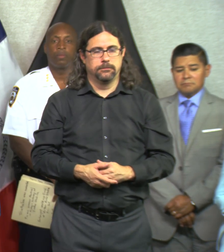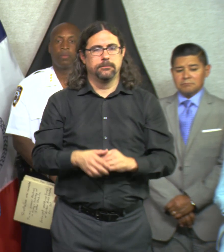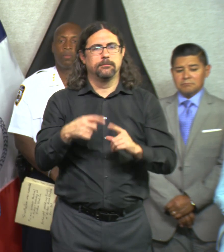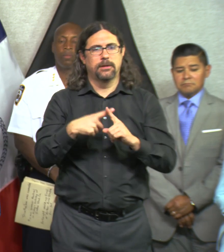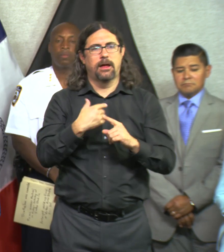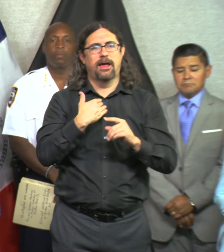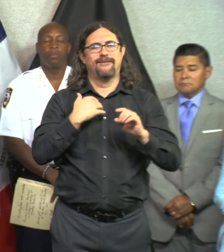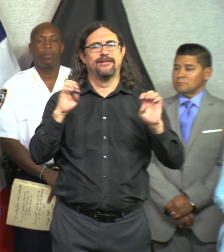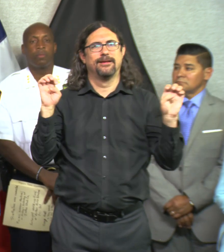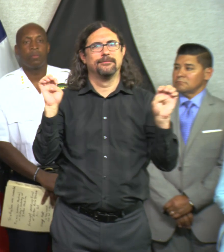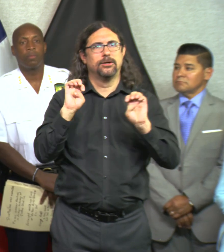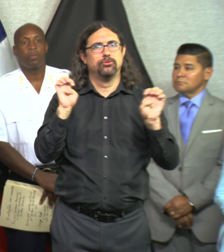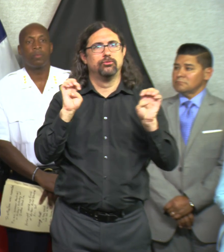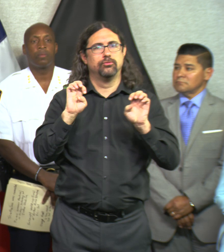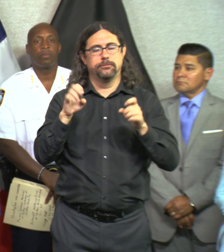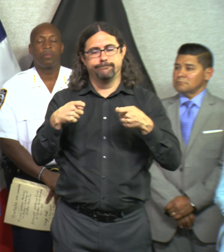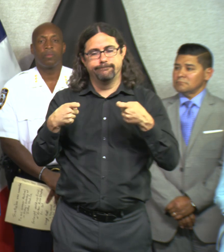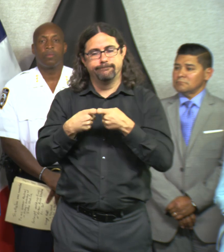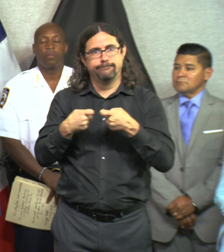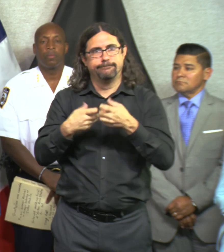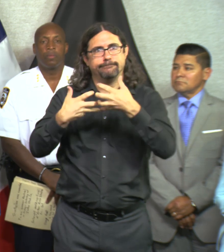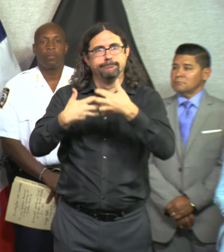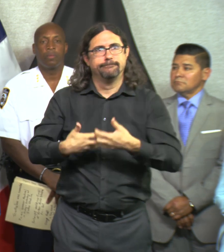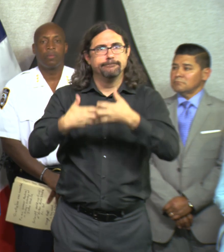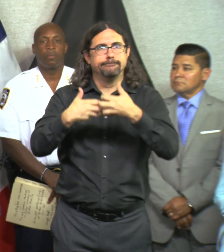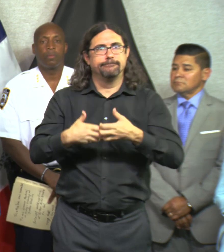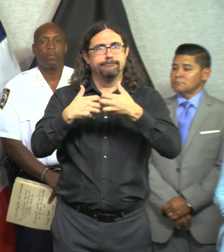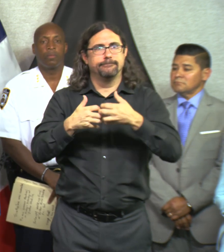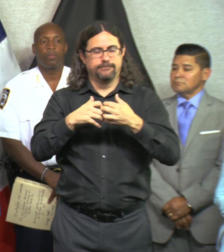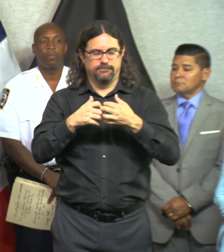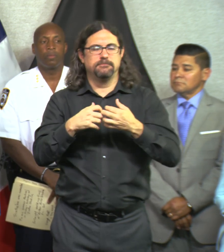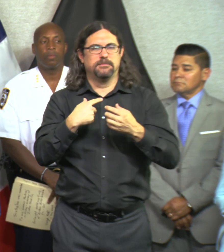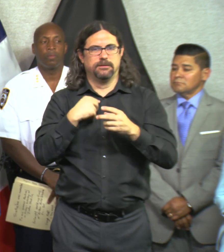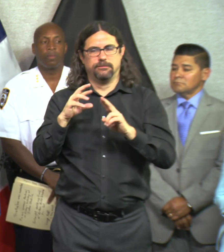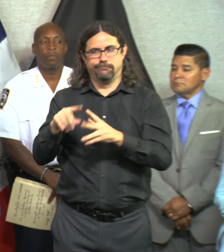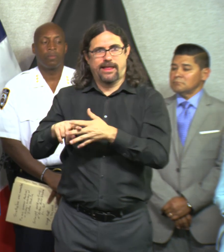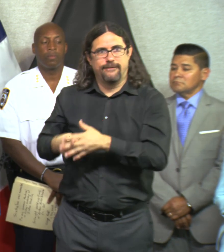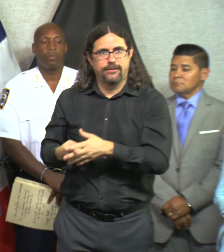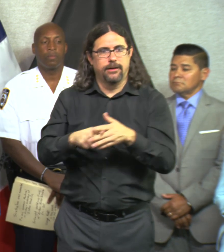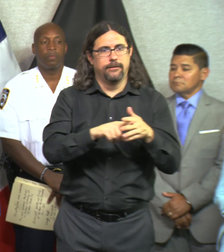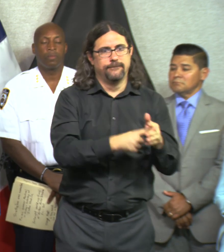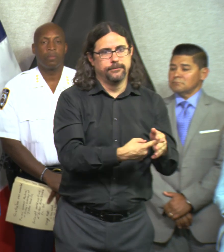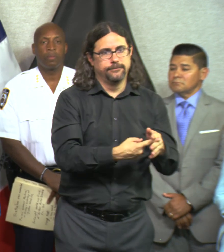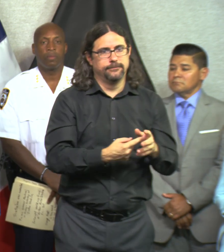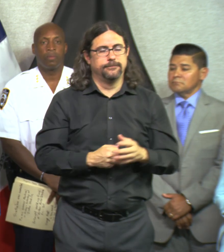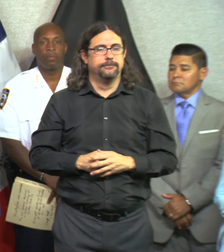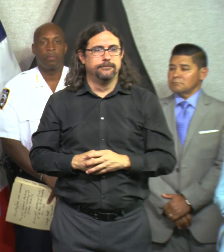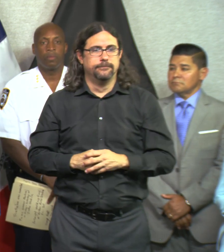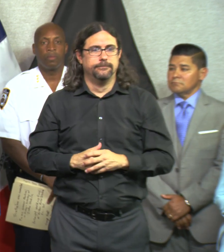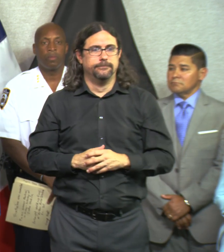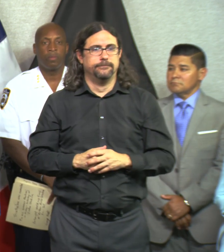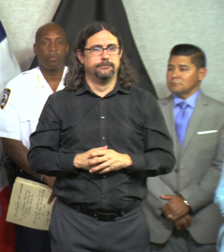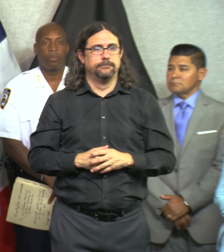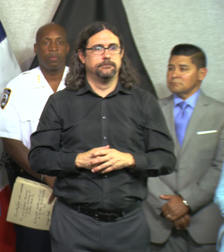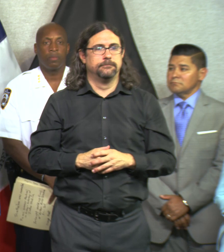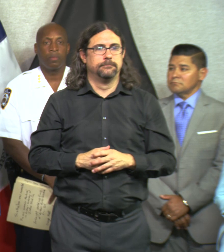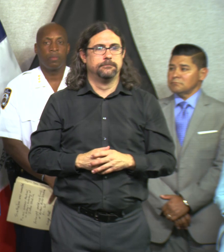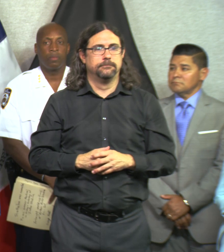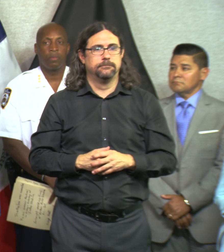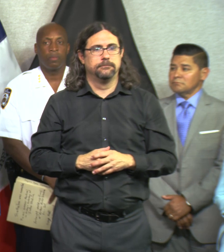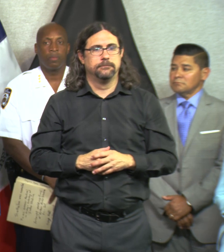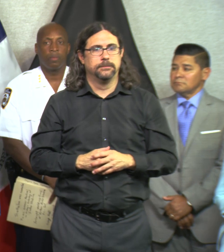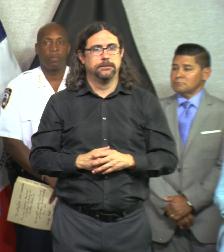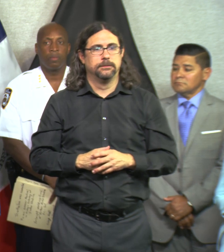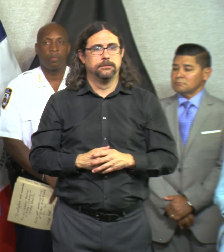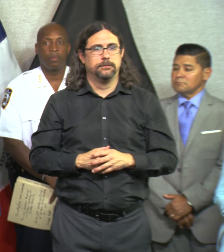warning system message sent to over 1,900 partners to amplify information about heat dangers and cooling centers to